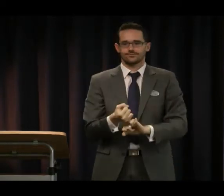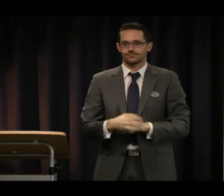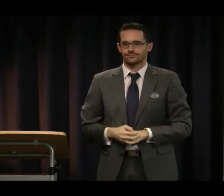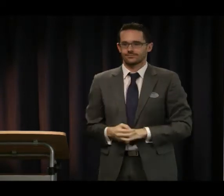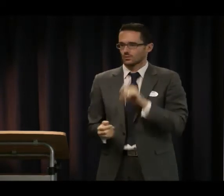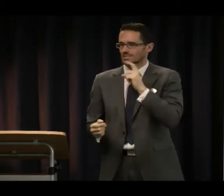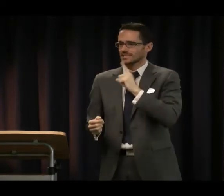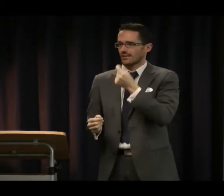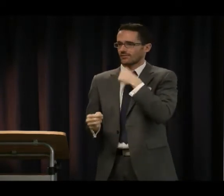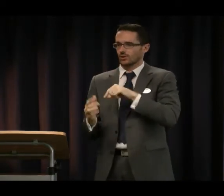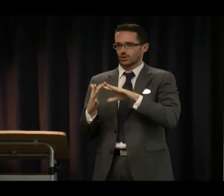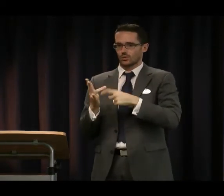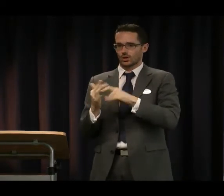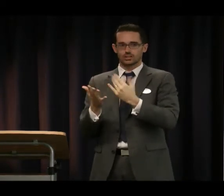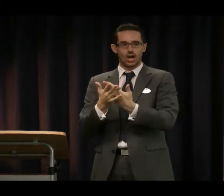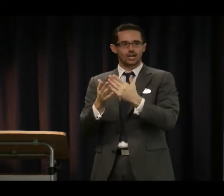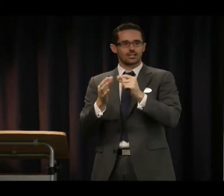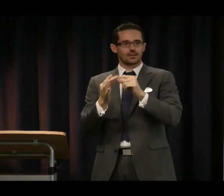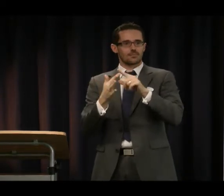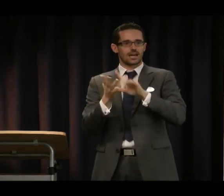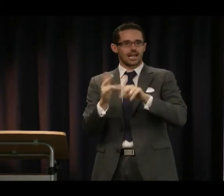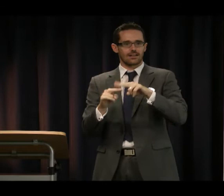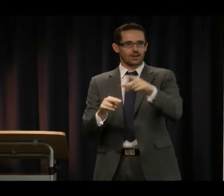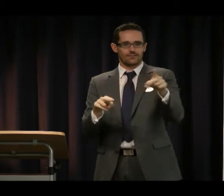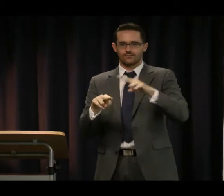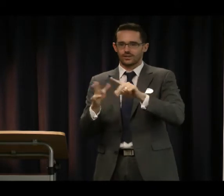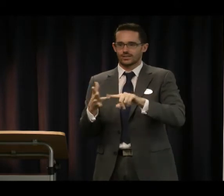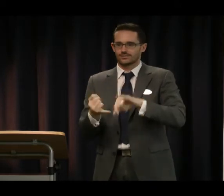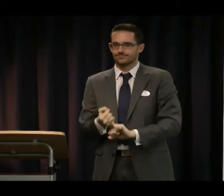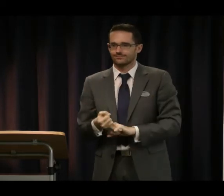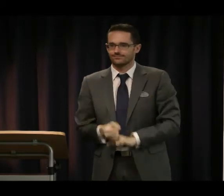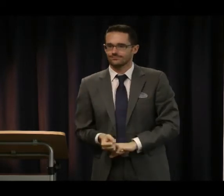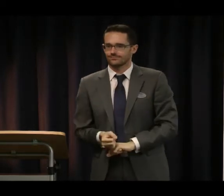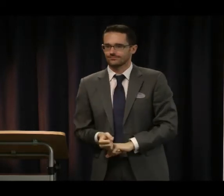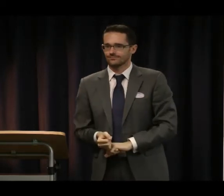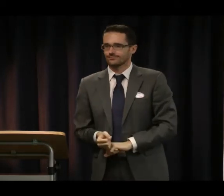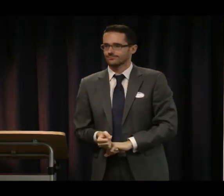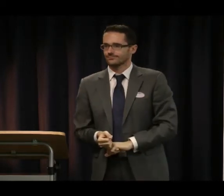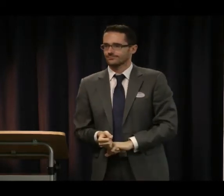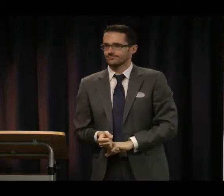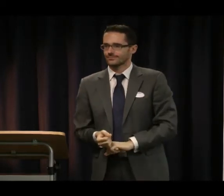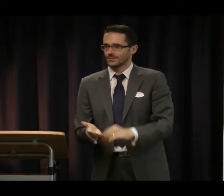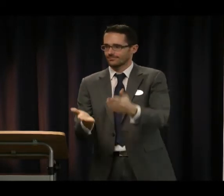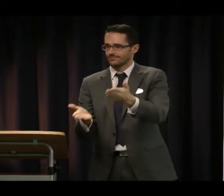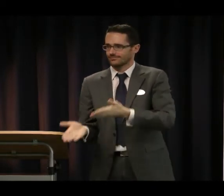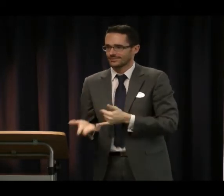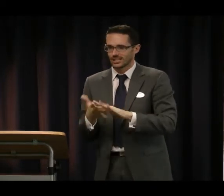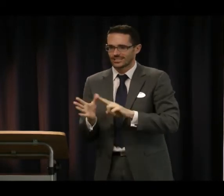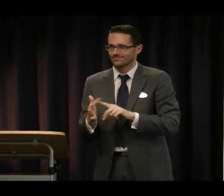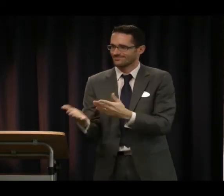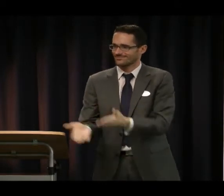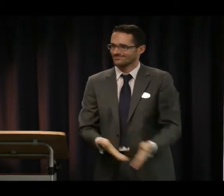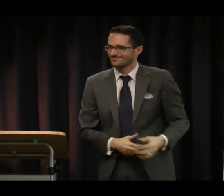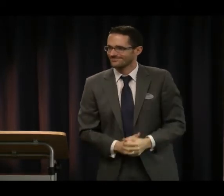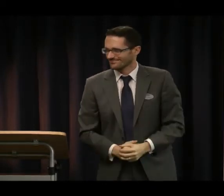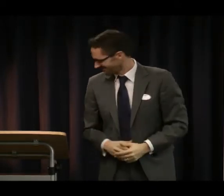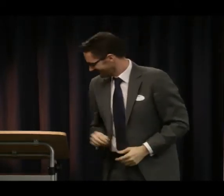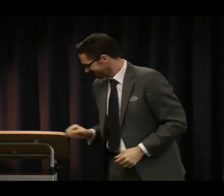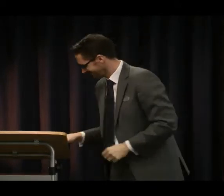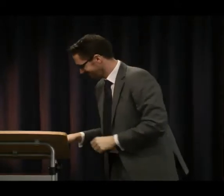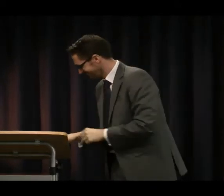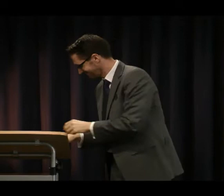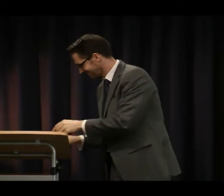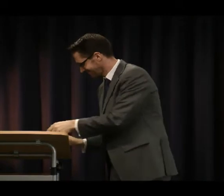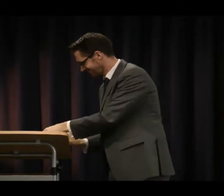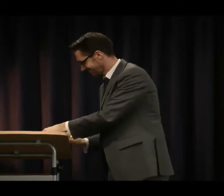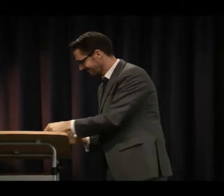Tregillis, who will say a few words on behalf of the Financial Ombudsman Services.